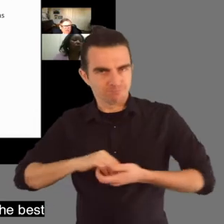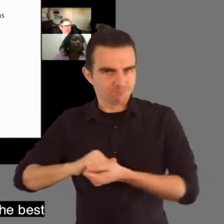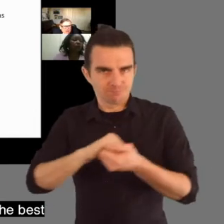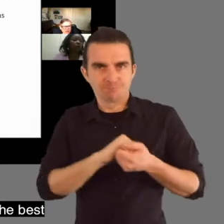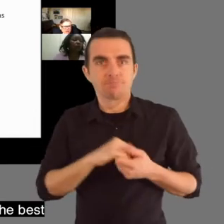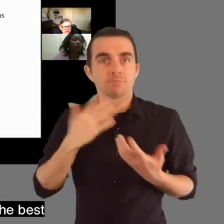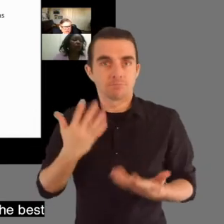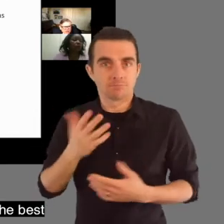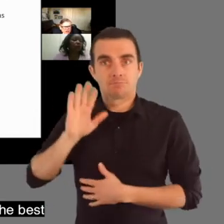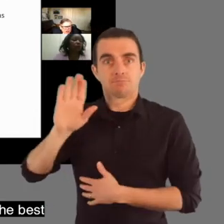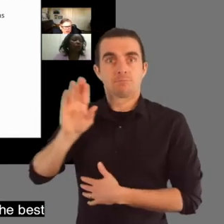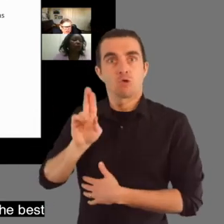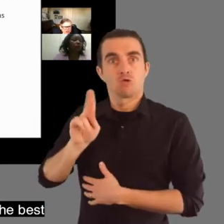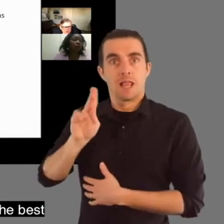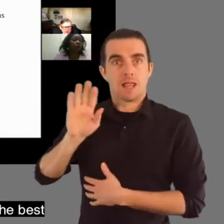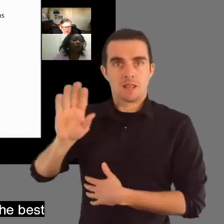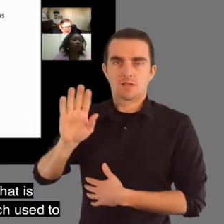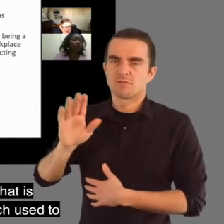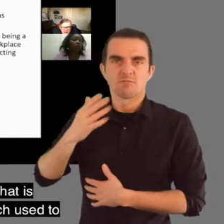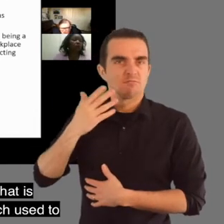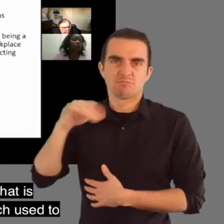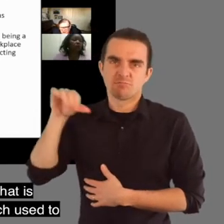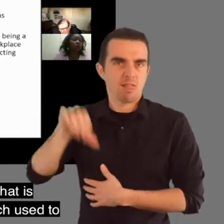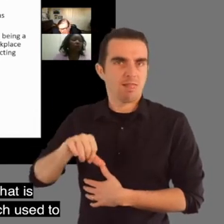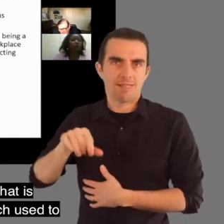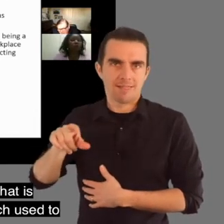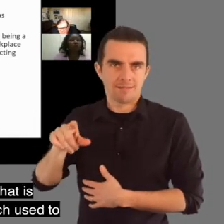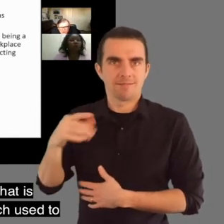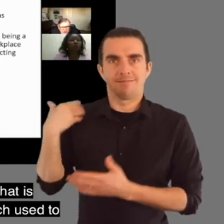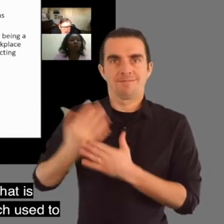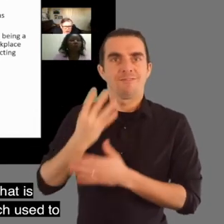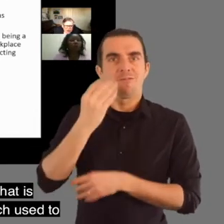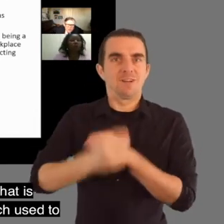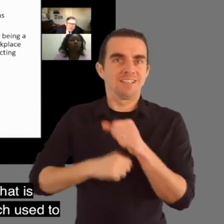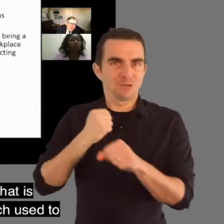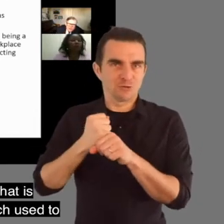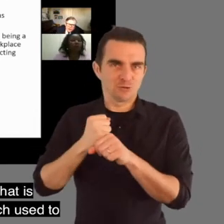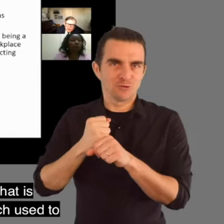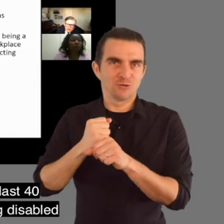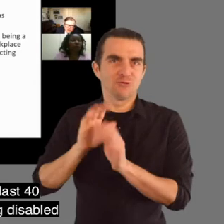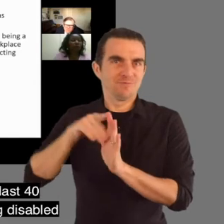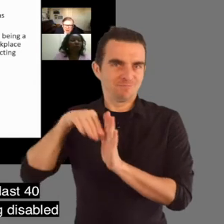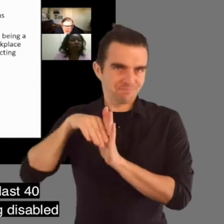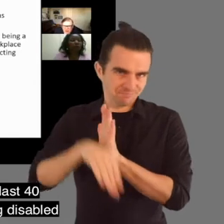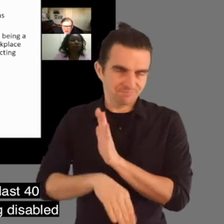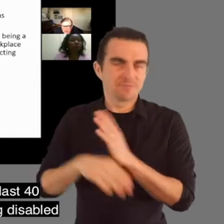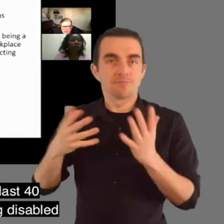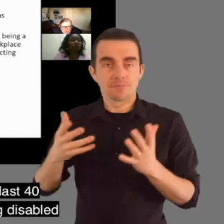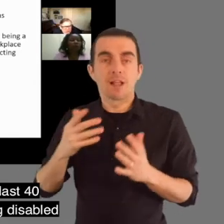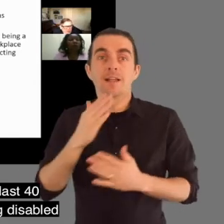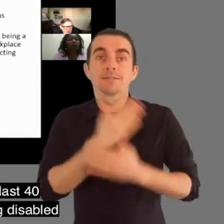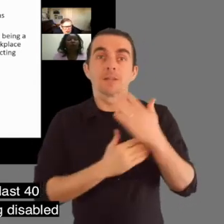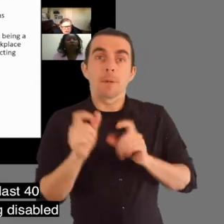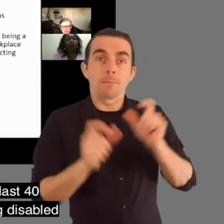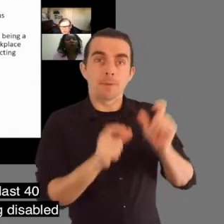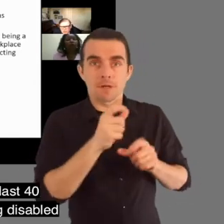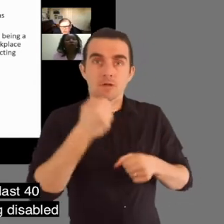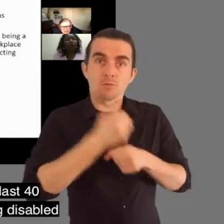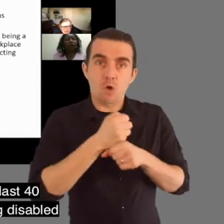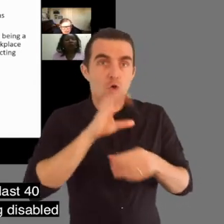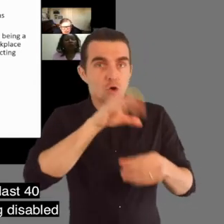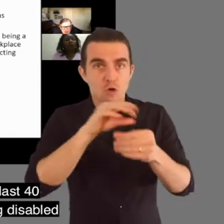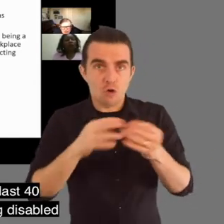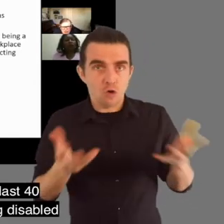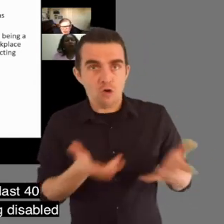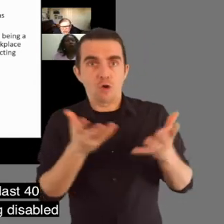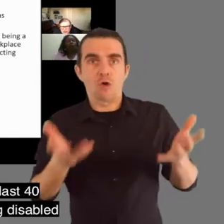they have decided that solidarity is the best thing. And a good example of that is the British trade union movement, who used to be very bad on it, but over the last 40 years